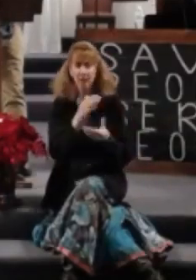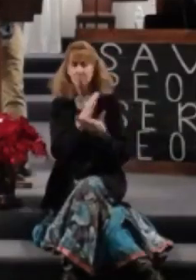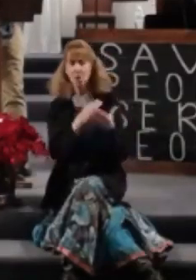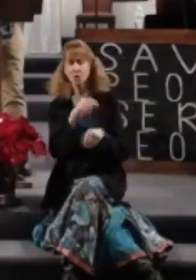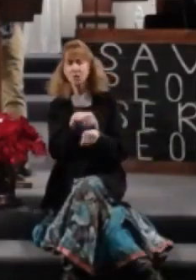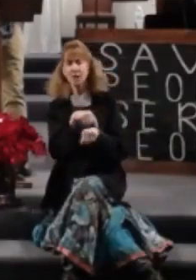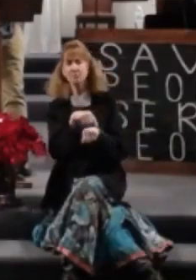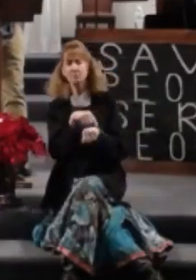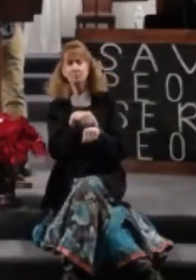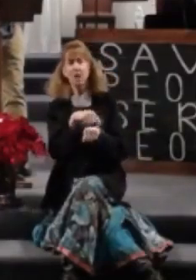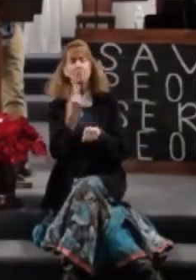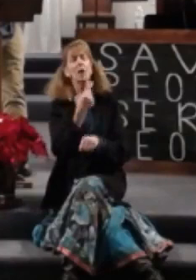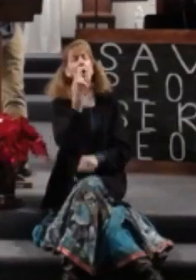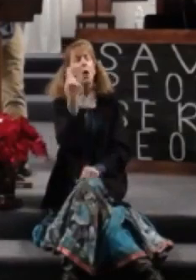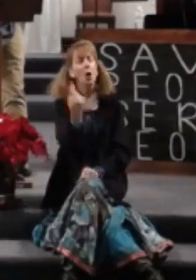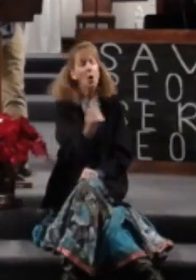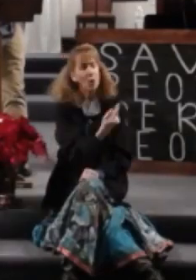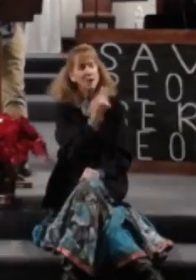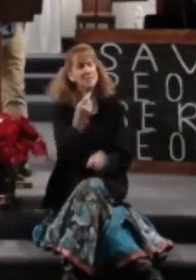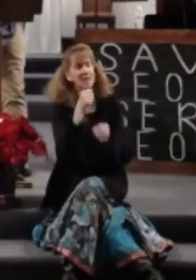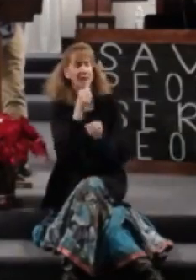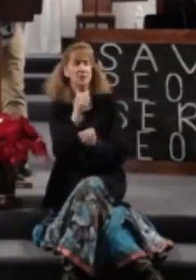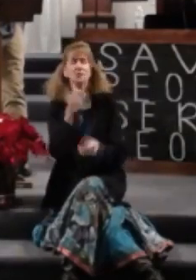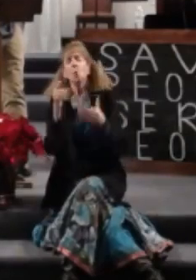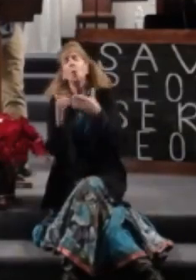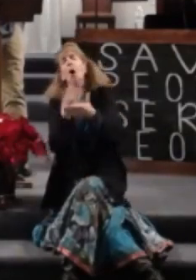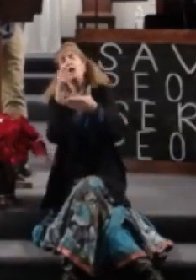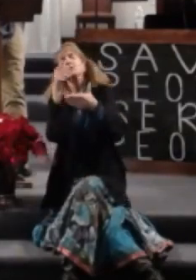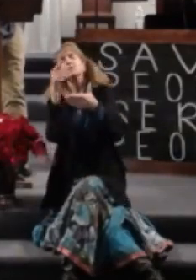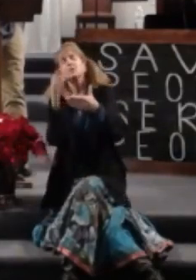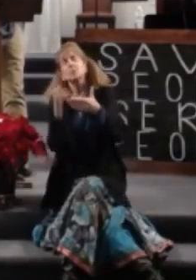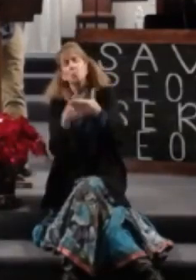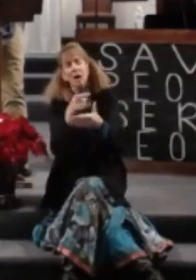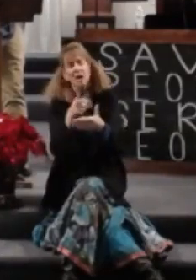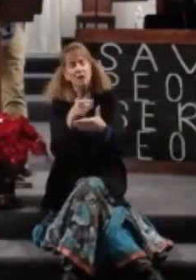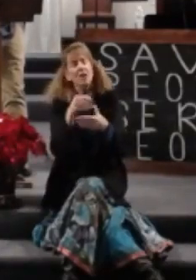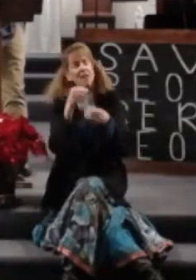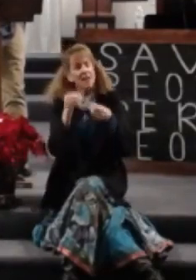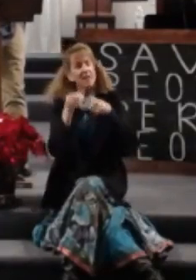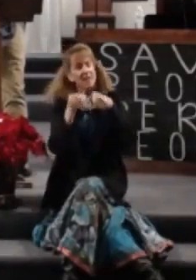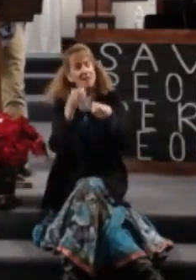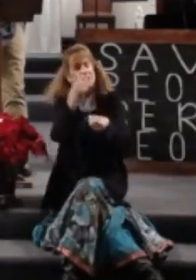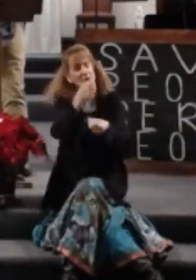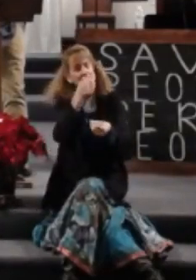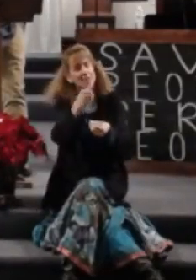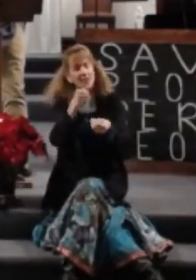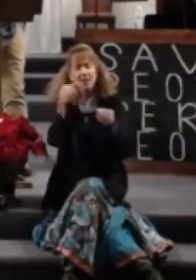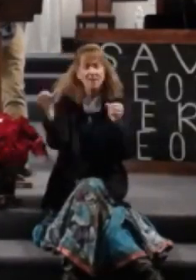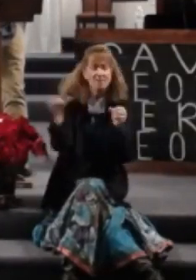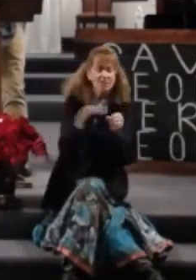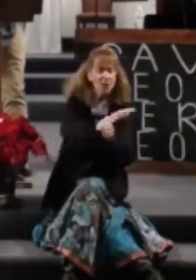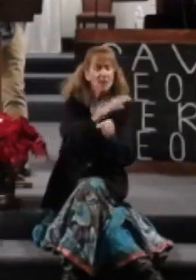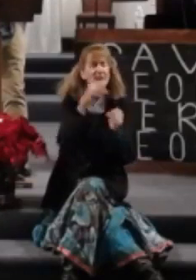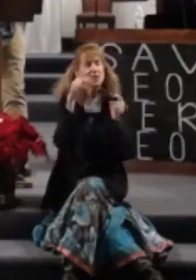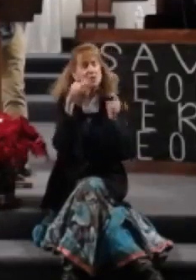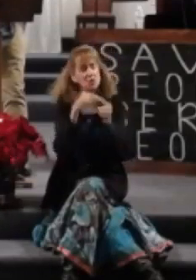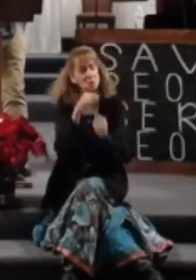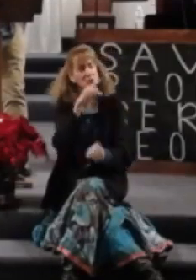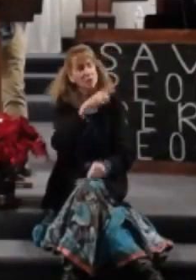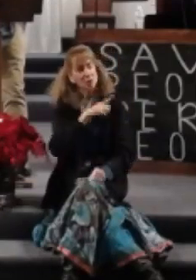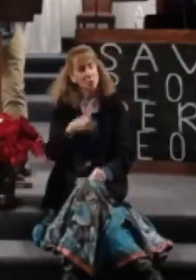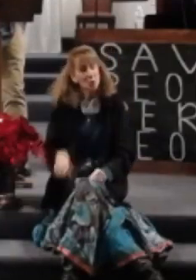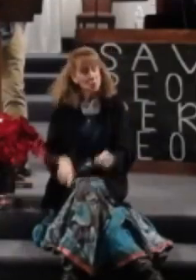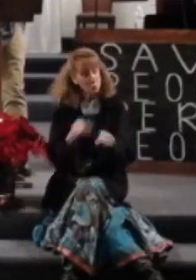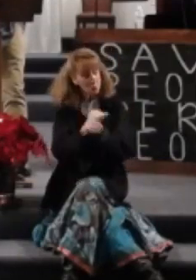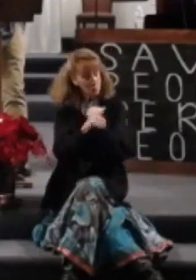part-time, "always," not once in a while, "always give yourselves fully to the work of the Lord, because